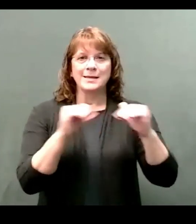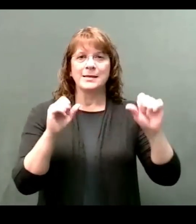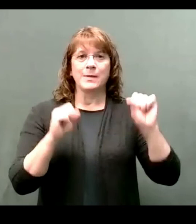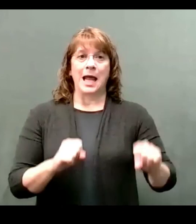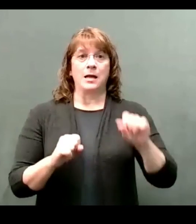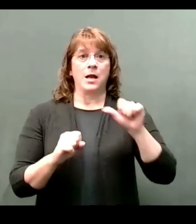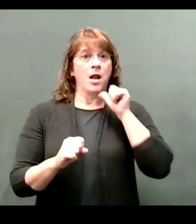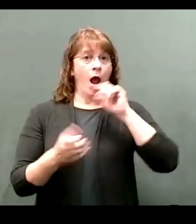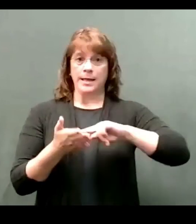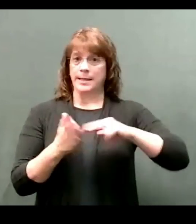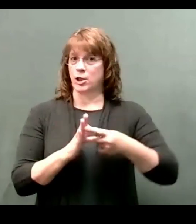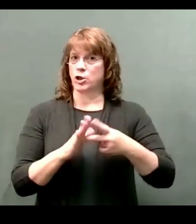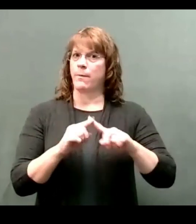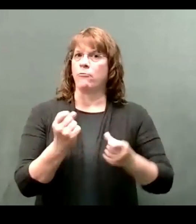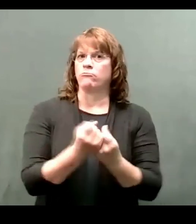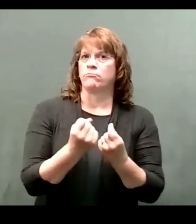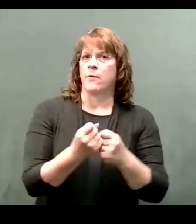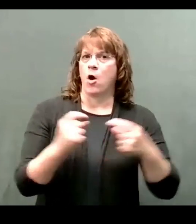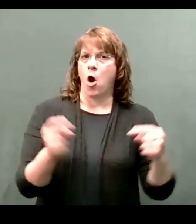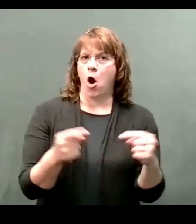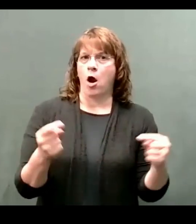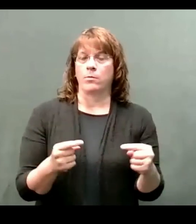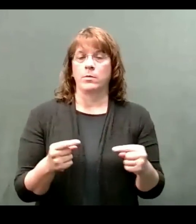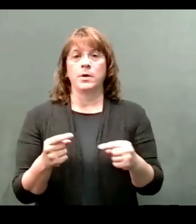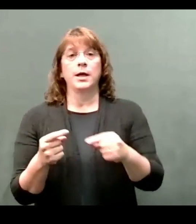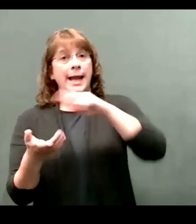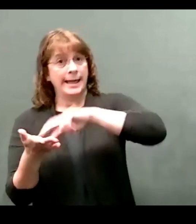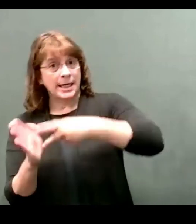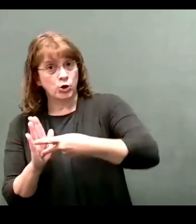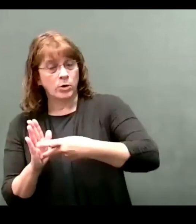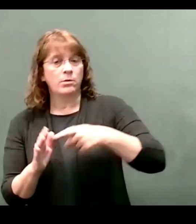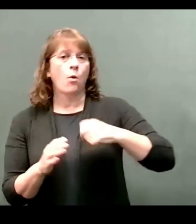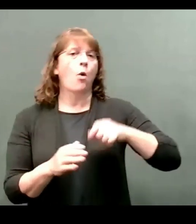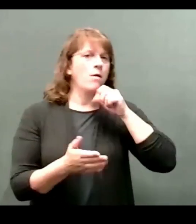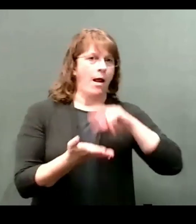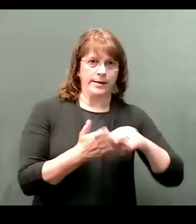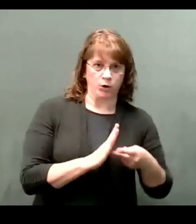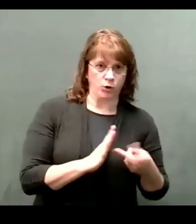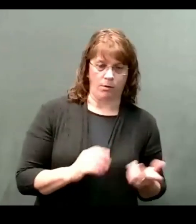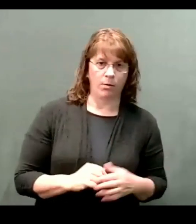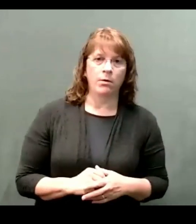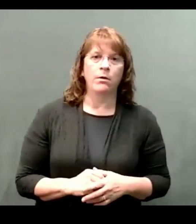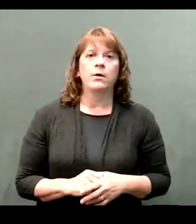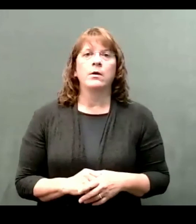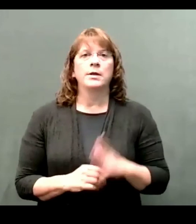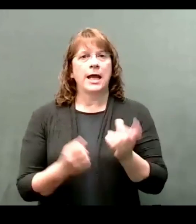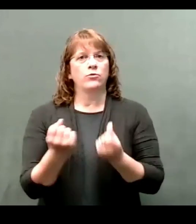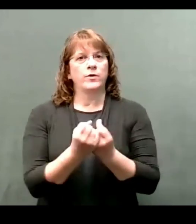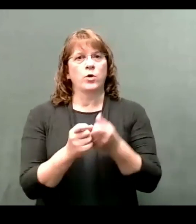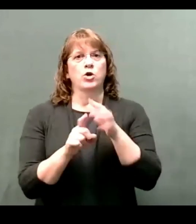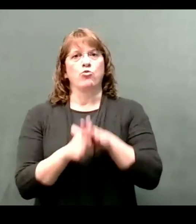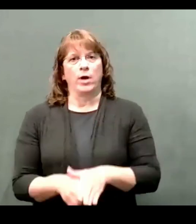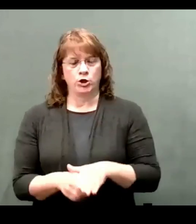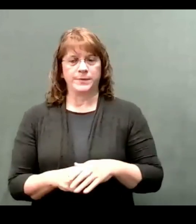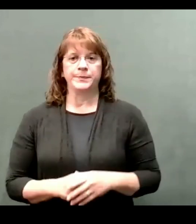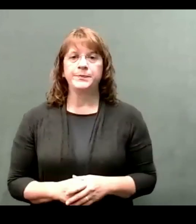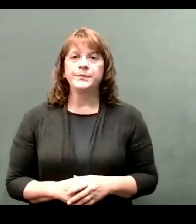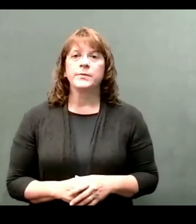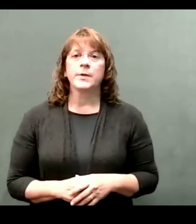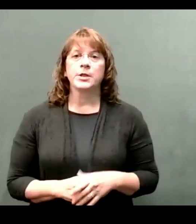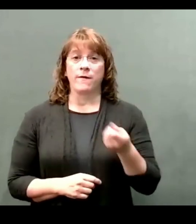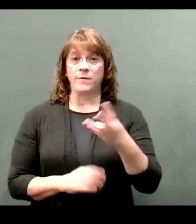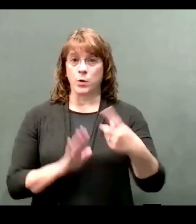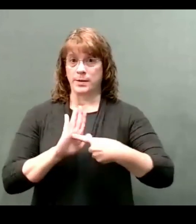can unintentionally reinforce harm, intentionally or unintentionally, and reinforce oppression as it's showing up. So you've got